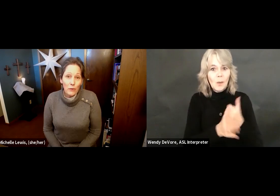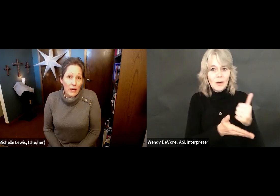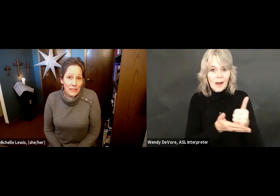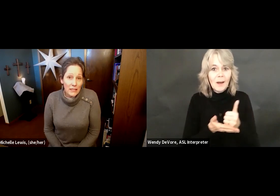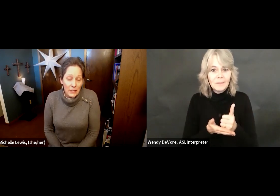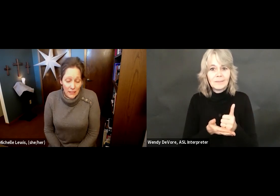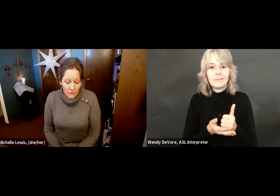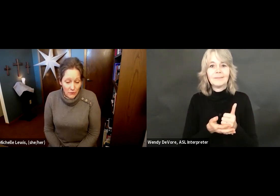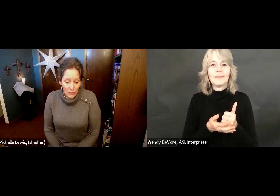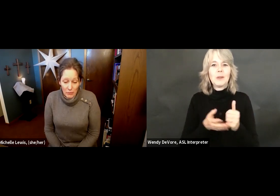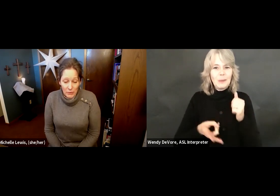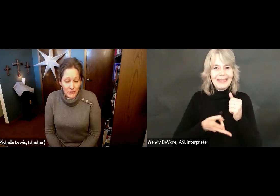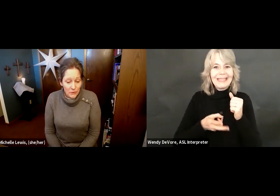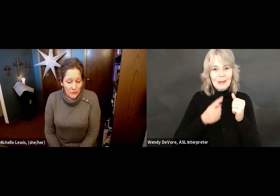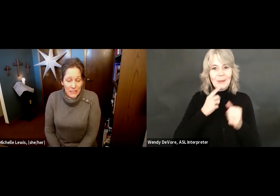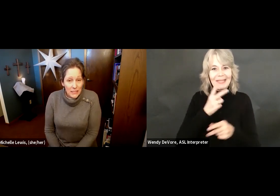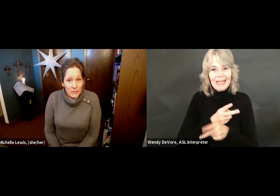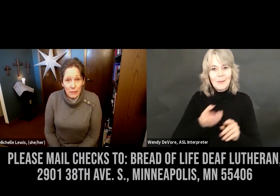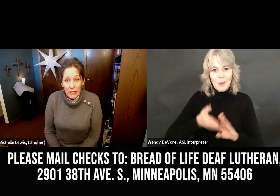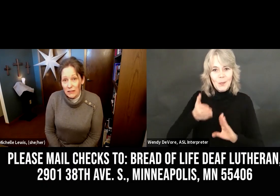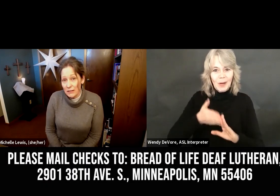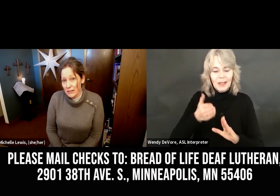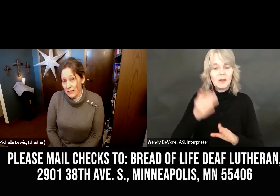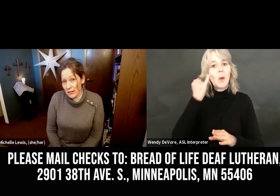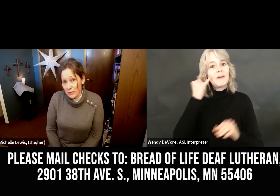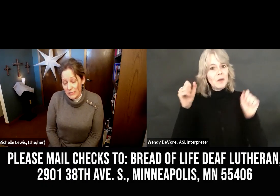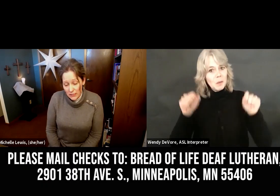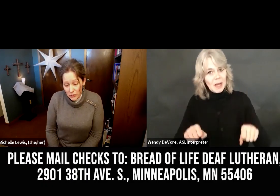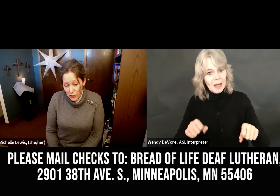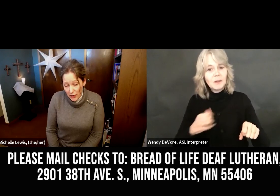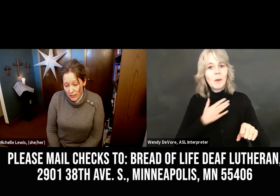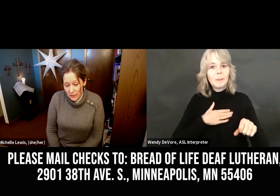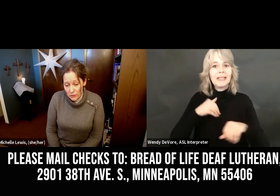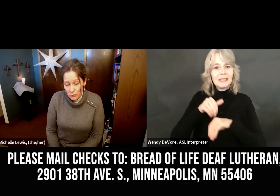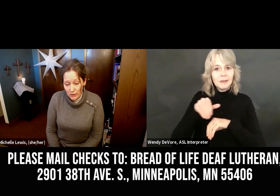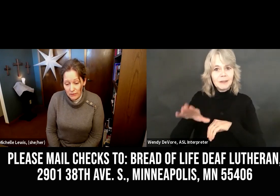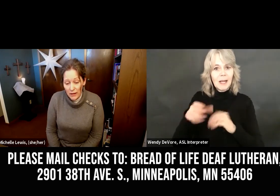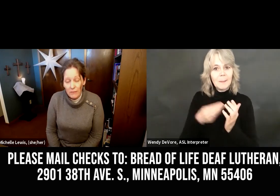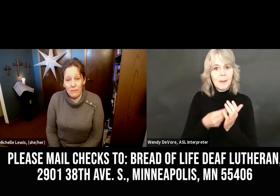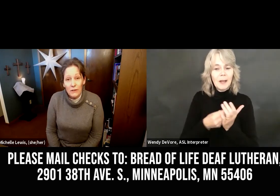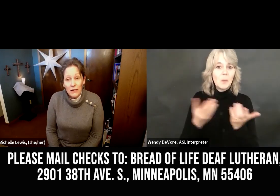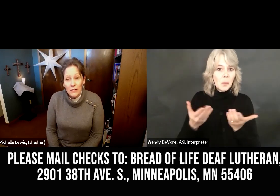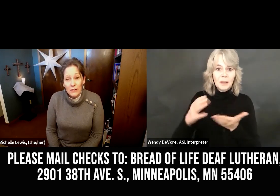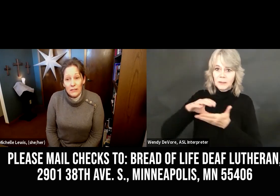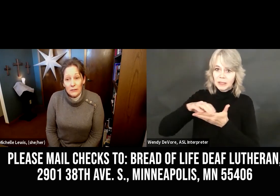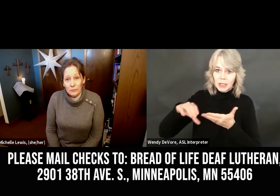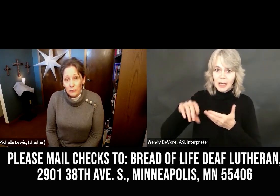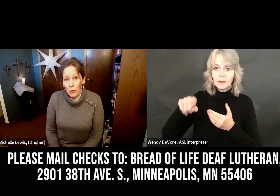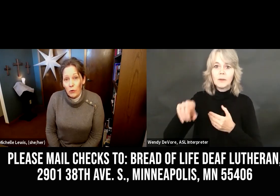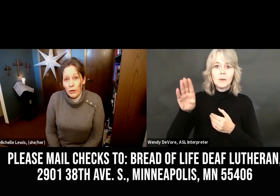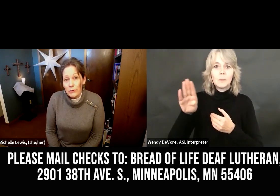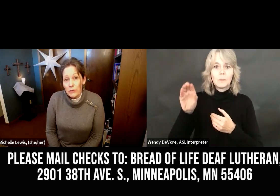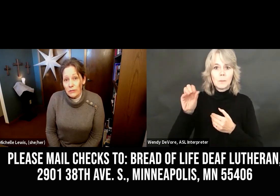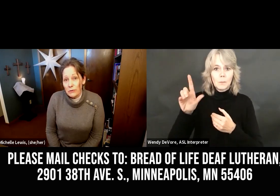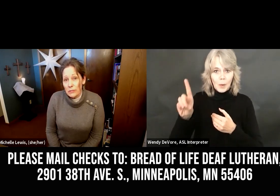So we ask that if you're able to send some money, that you would send a check to Bread of Life,